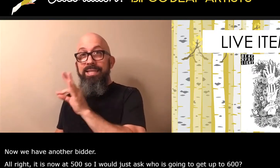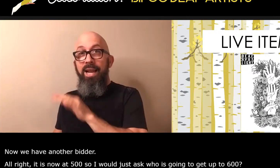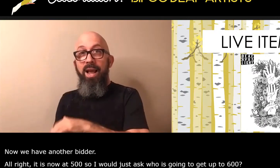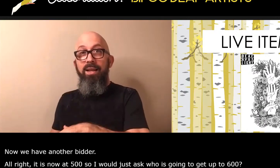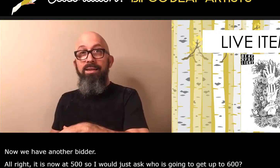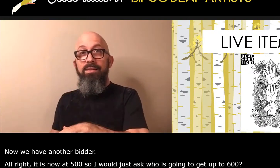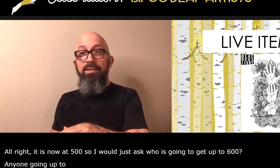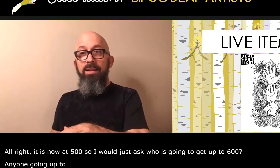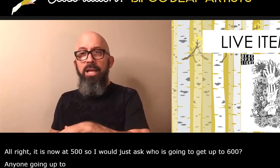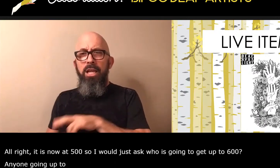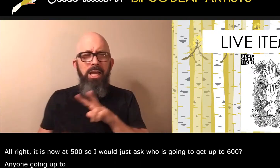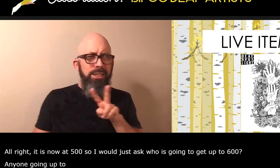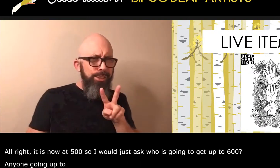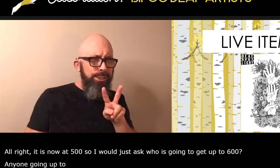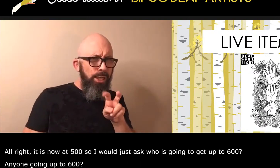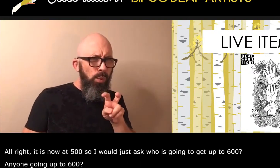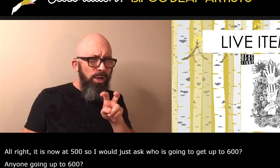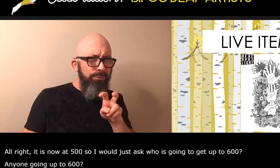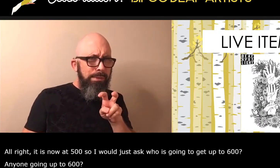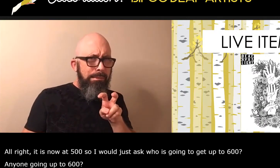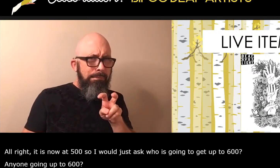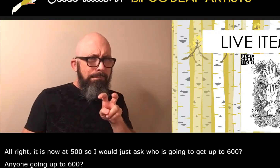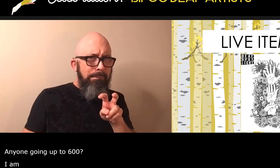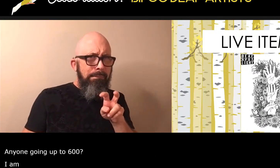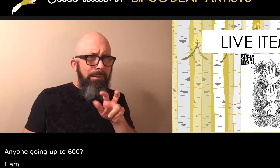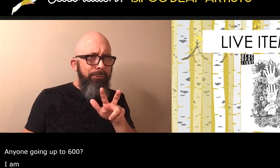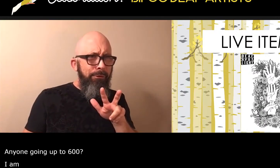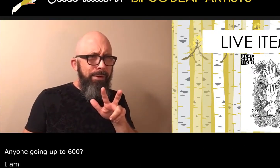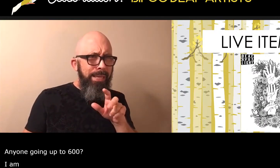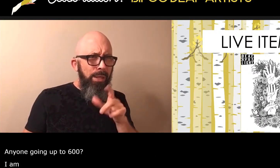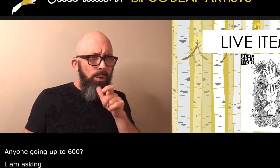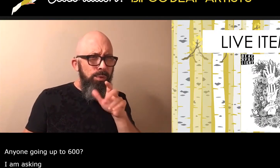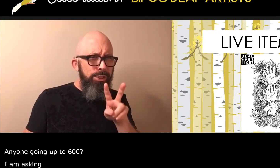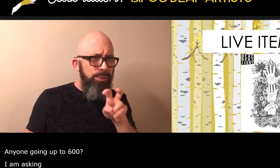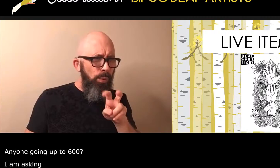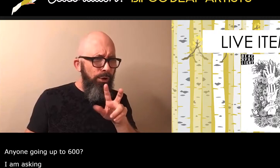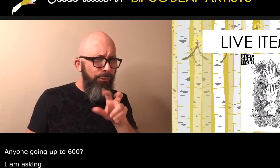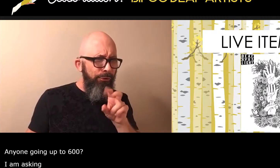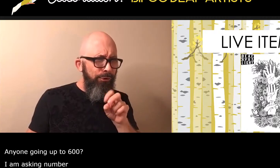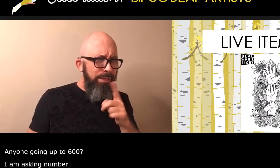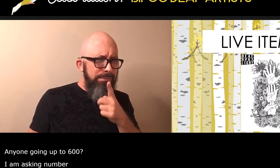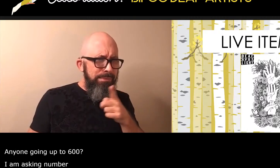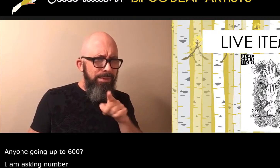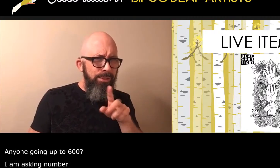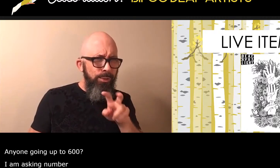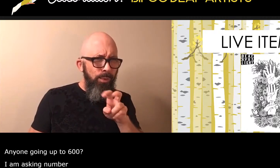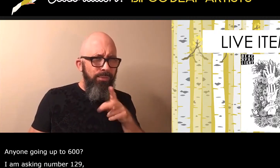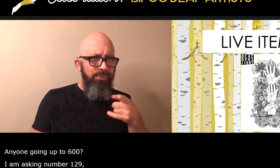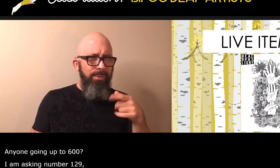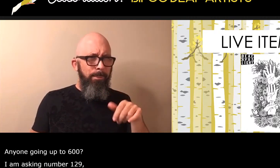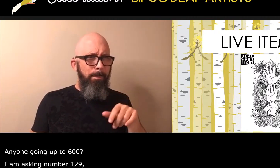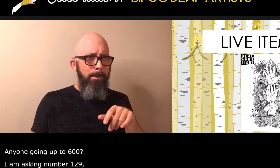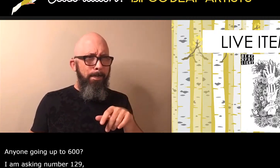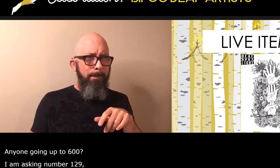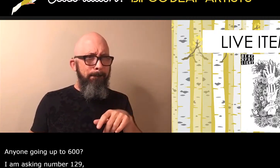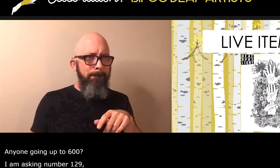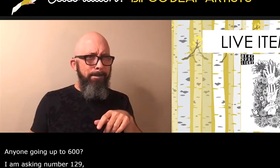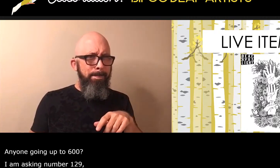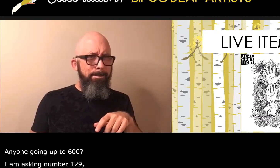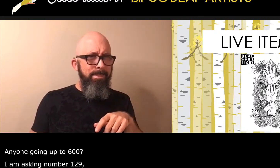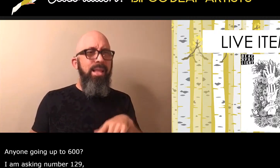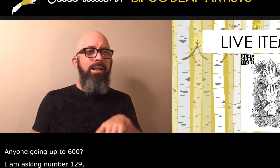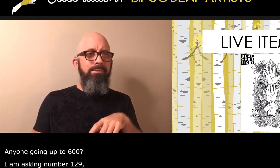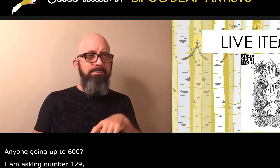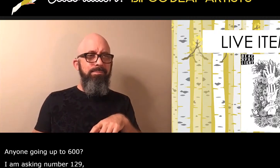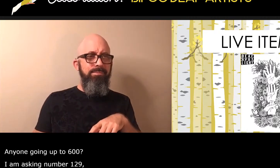I'm asking 129. I'm asking 169. I'm asking, whoops, who was that? 230 something. I can't remember